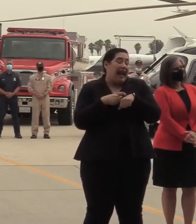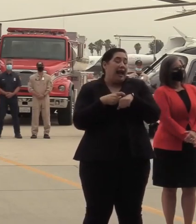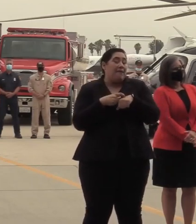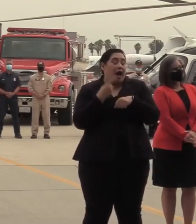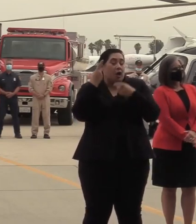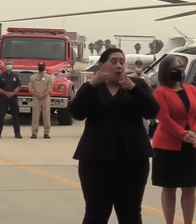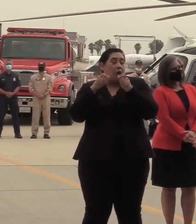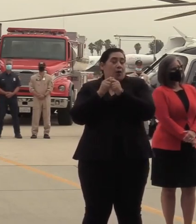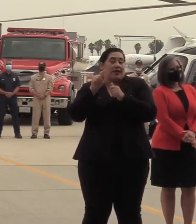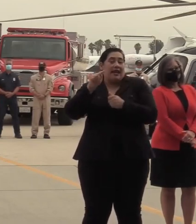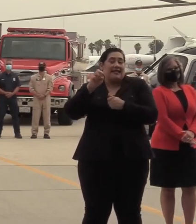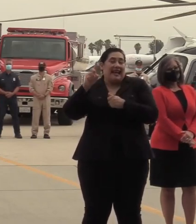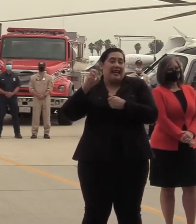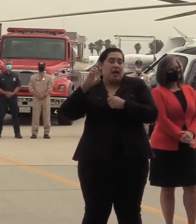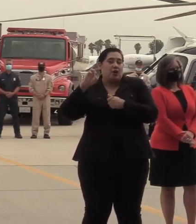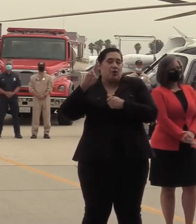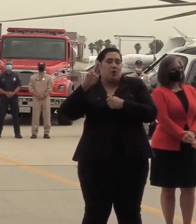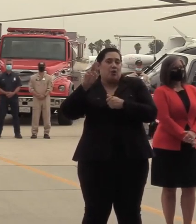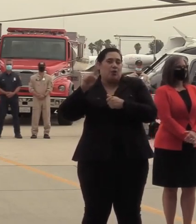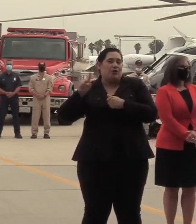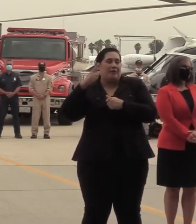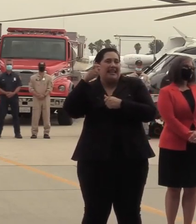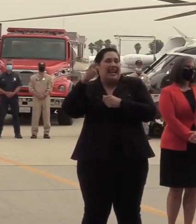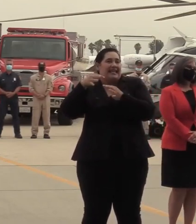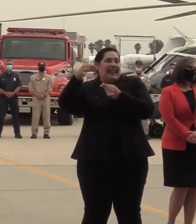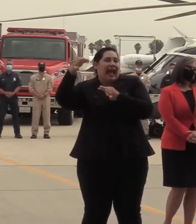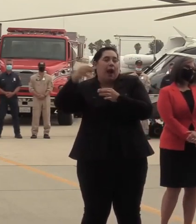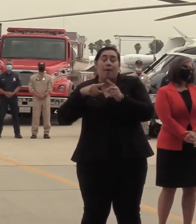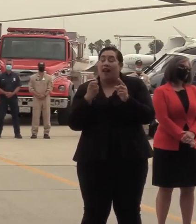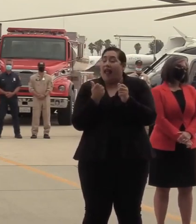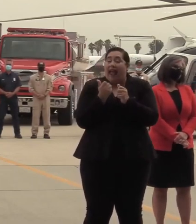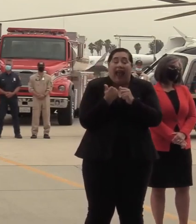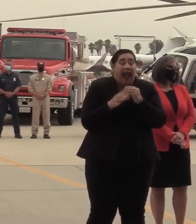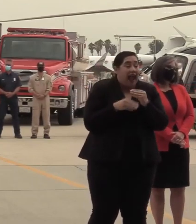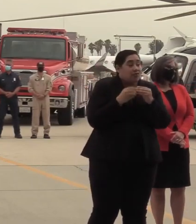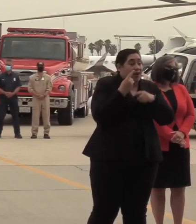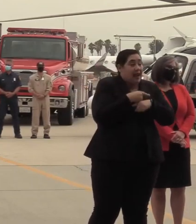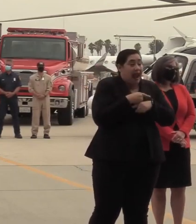Cruz, because he's the person delaying it. But hey, you know, every extra day I can get as mayor, I will definitely.